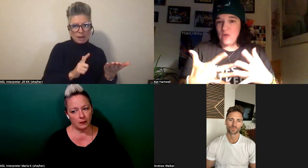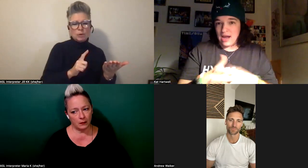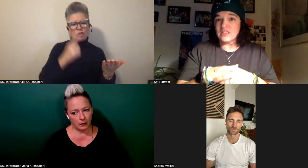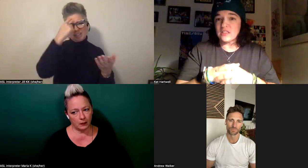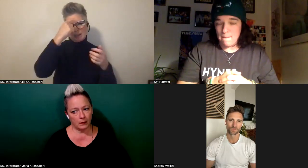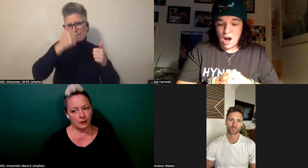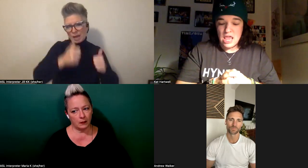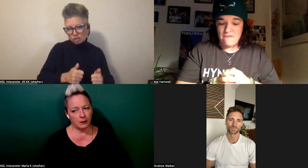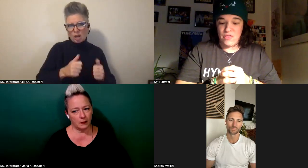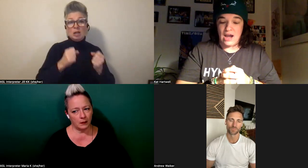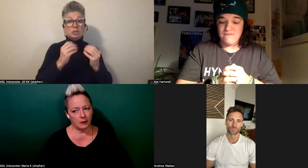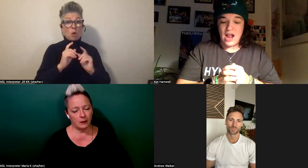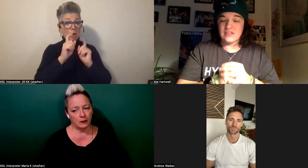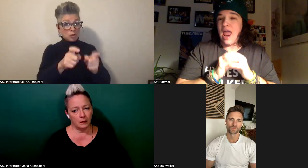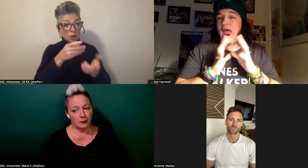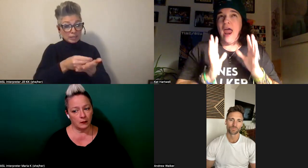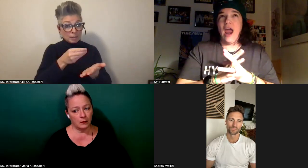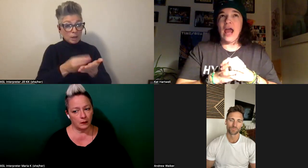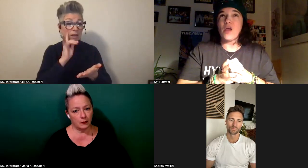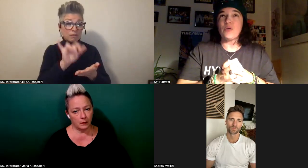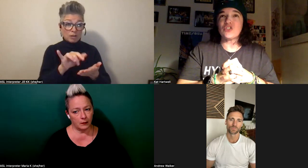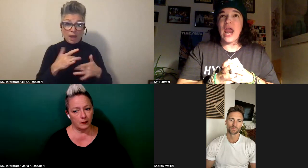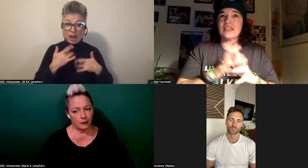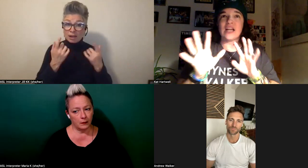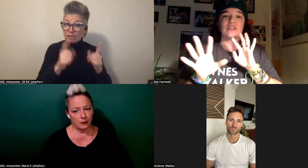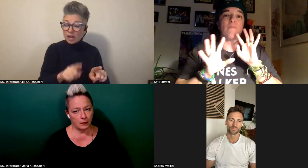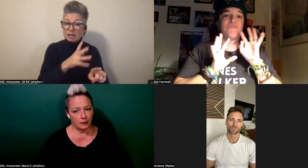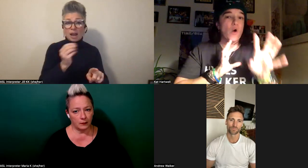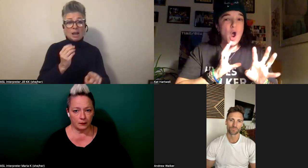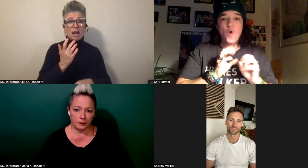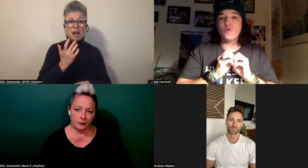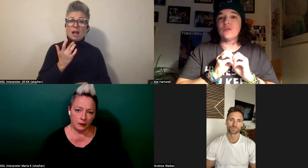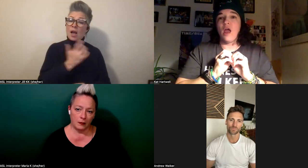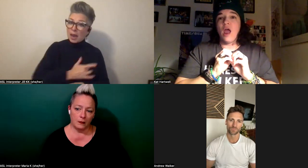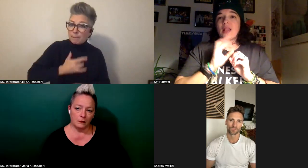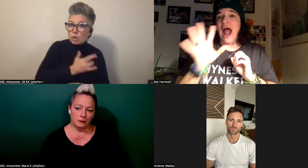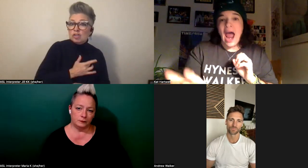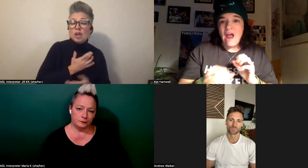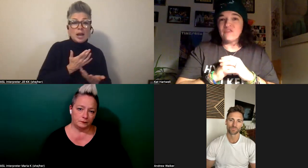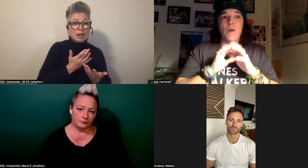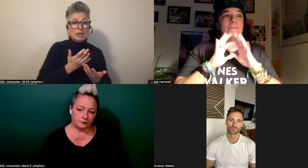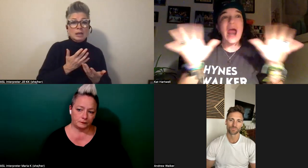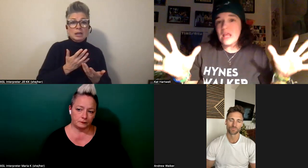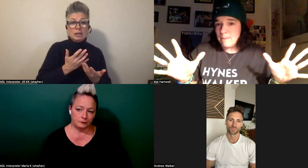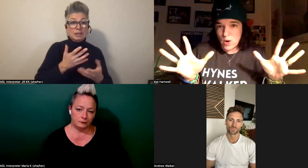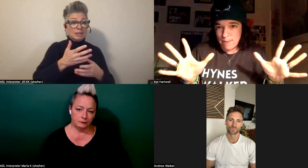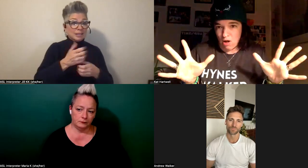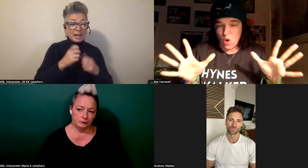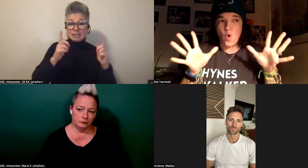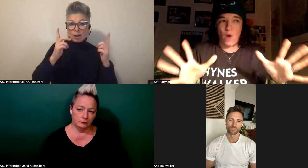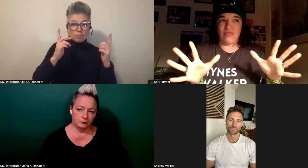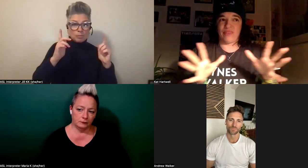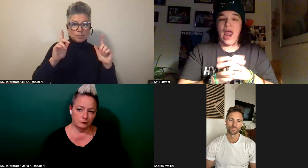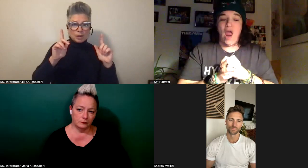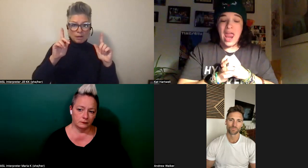I donated some money for that event. And I appreciate some photos live from many